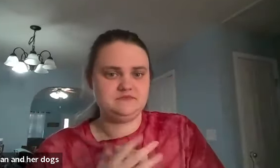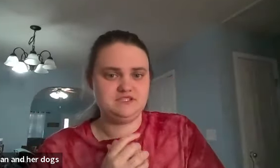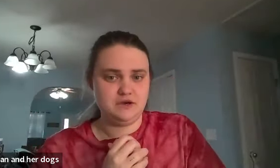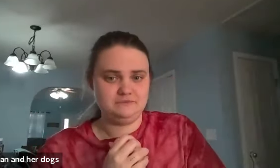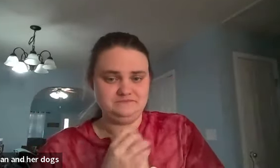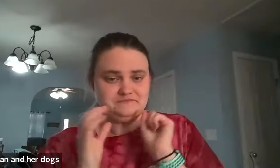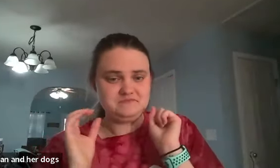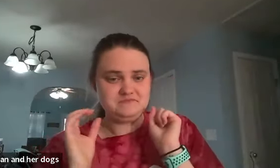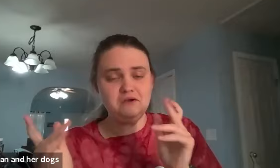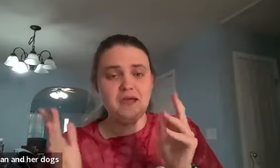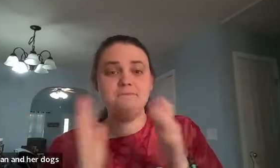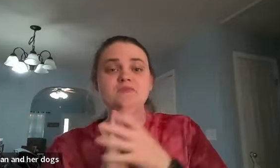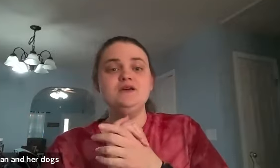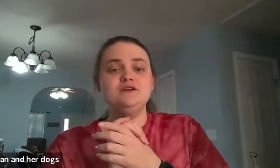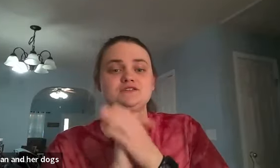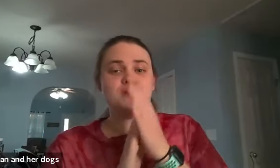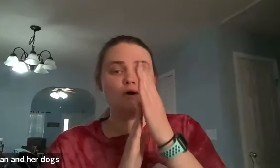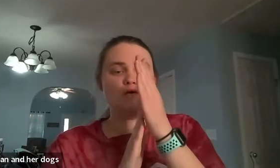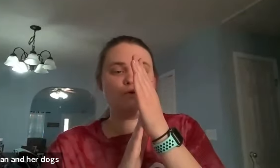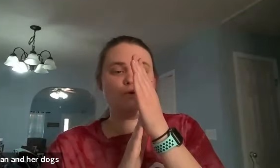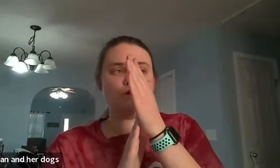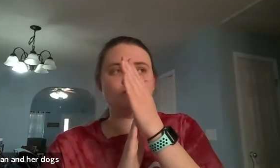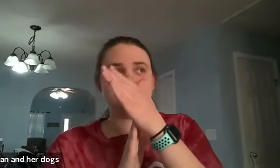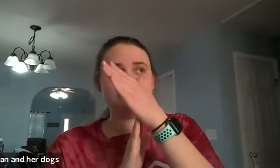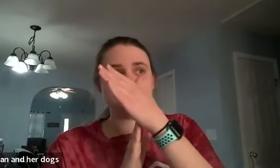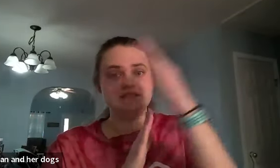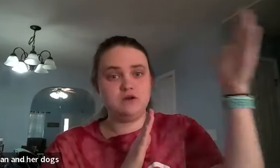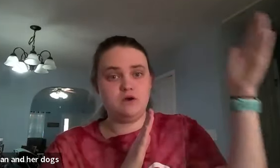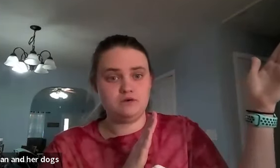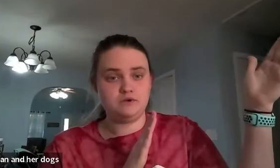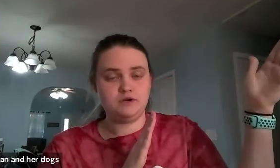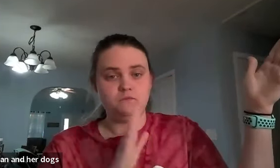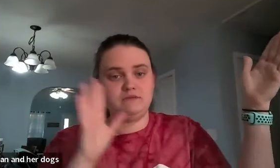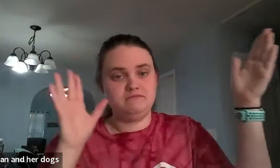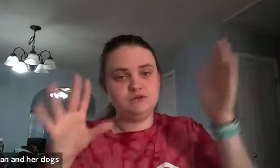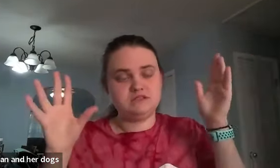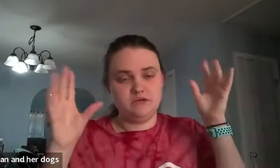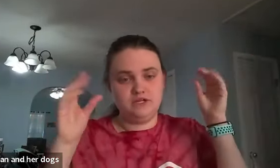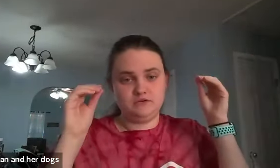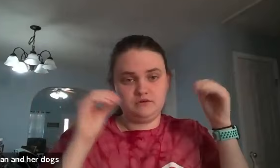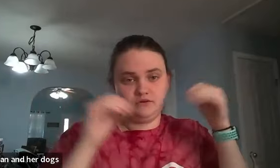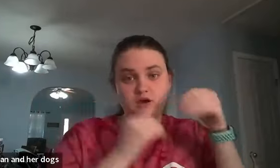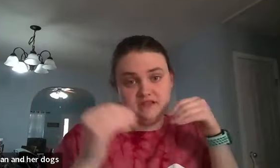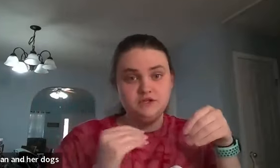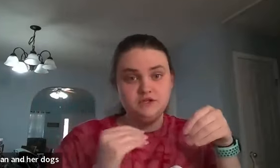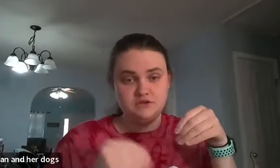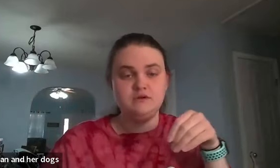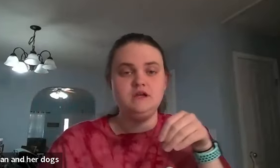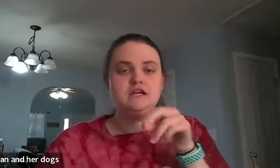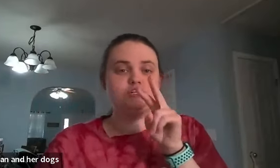So, okay. So for 26 and onward, what you're commonly you do is you're going